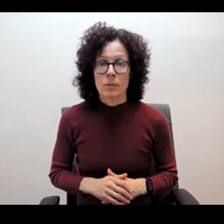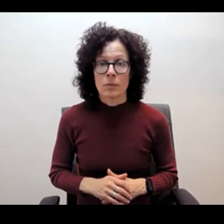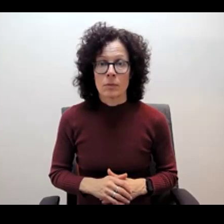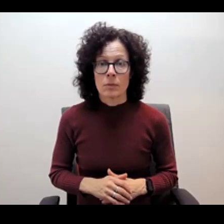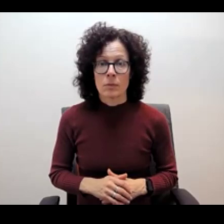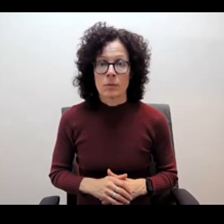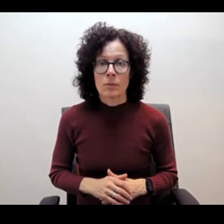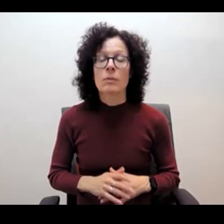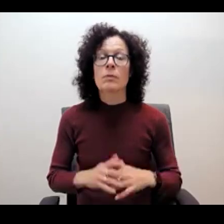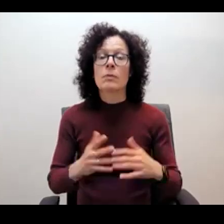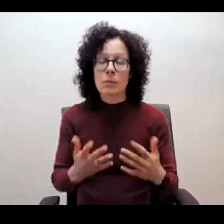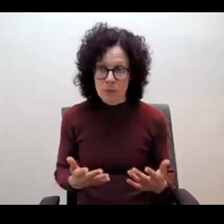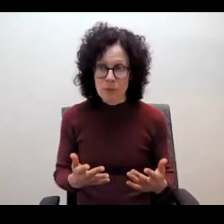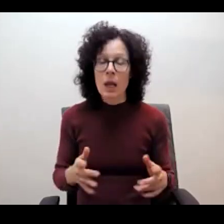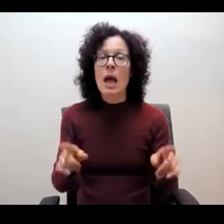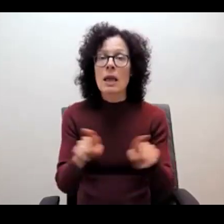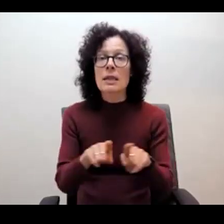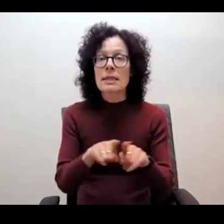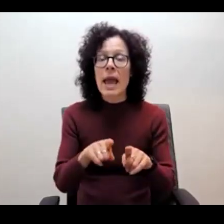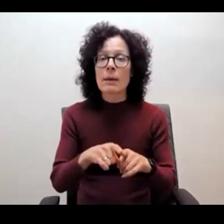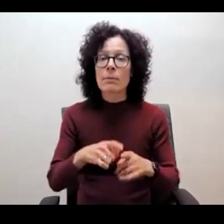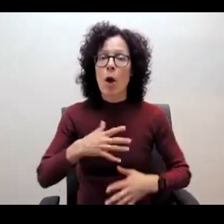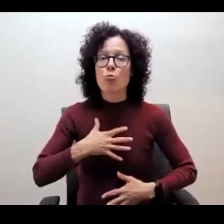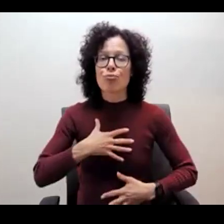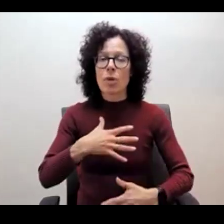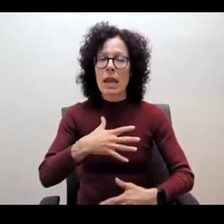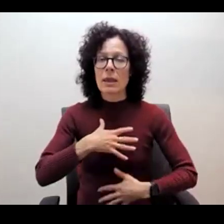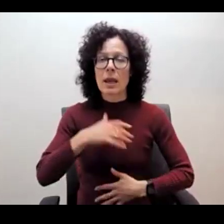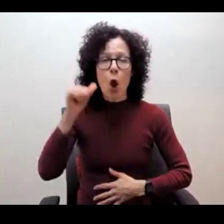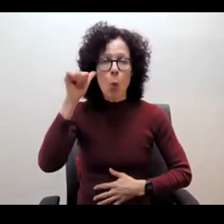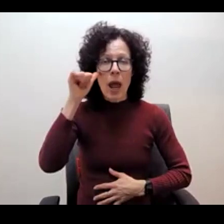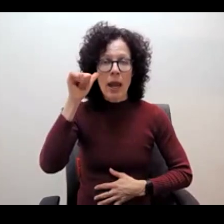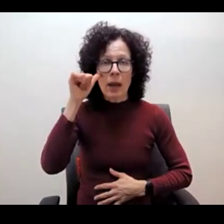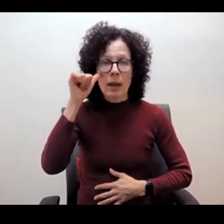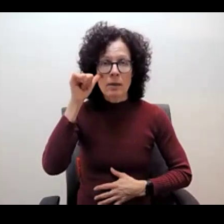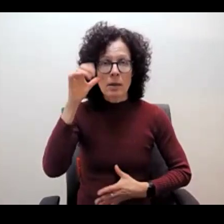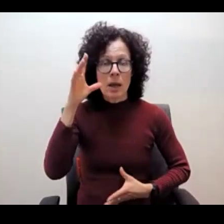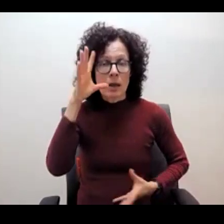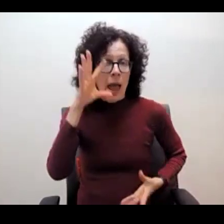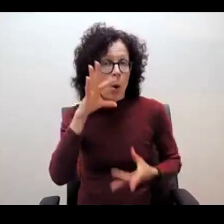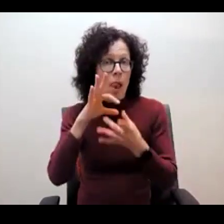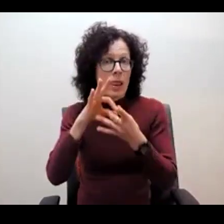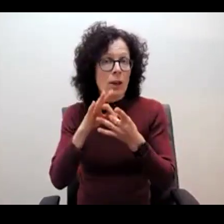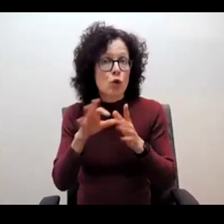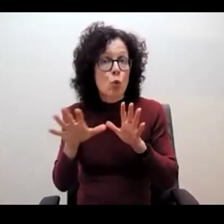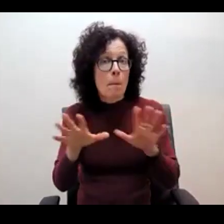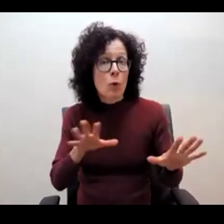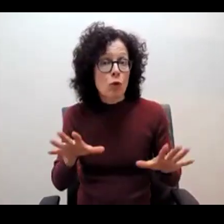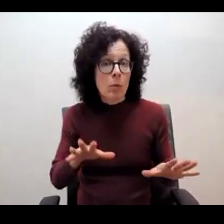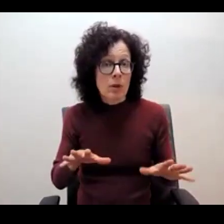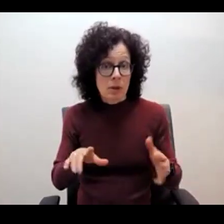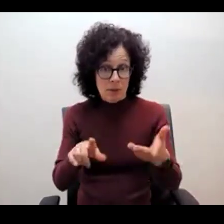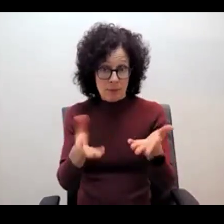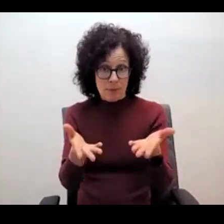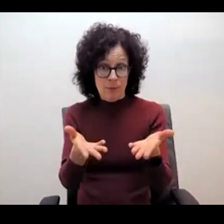And with that same breathing awareness, we're going to bring that into movement. So we're going to raise the